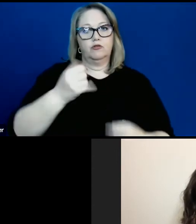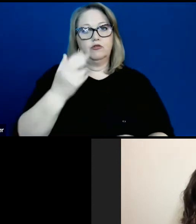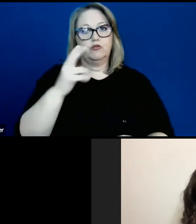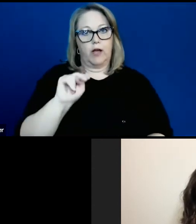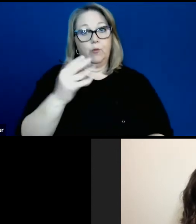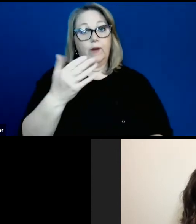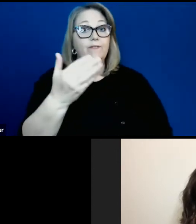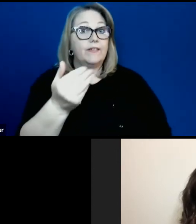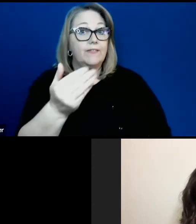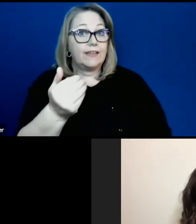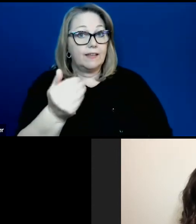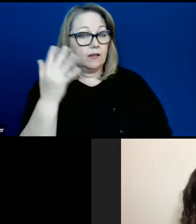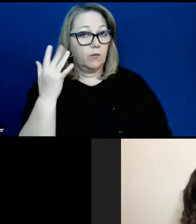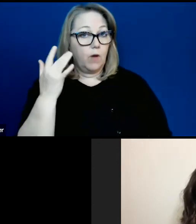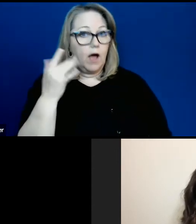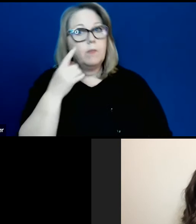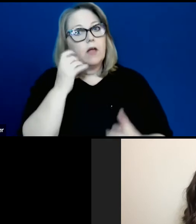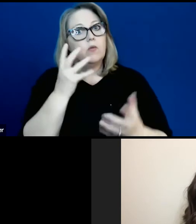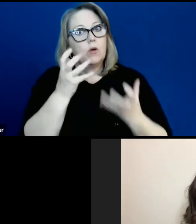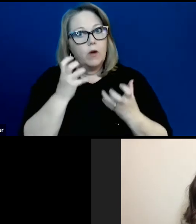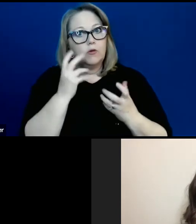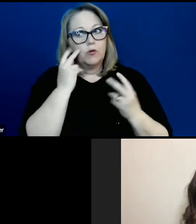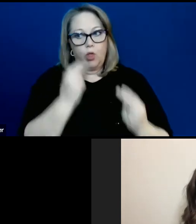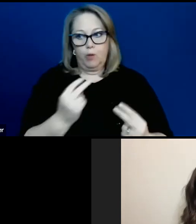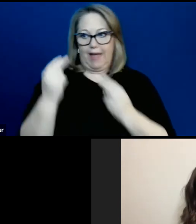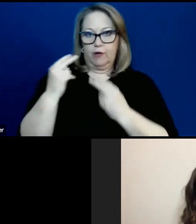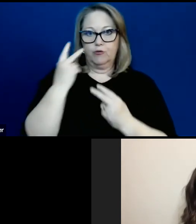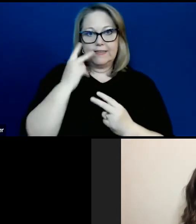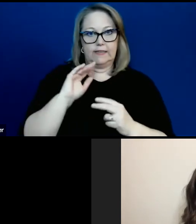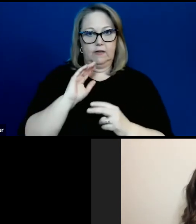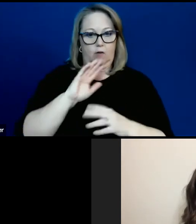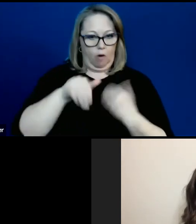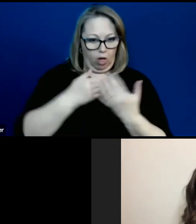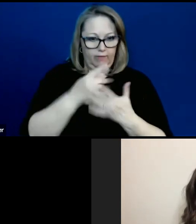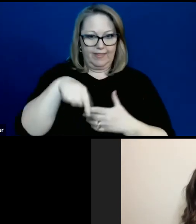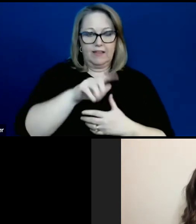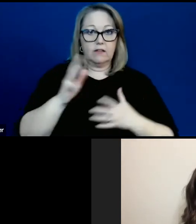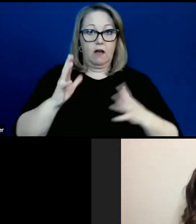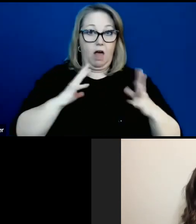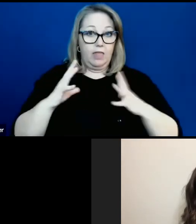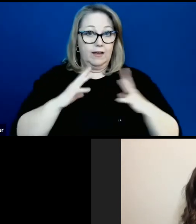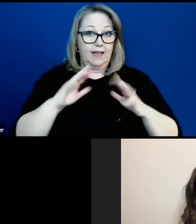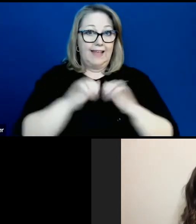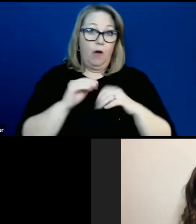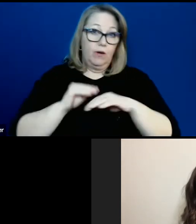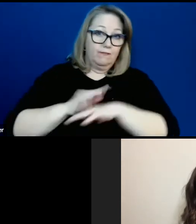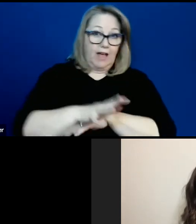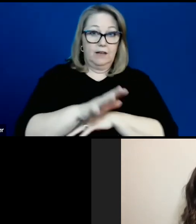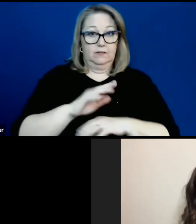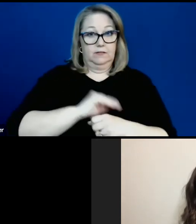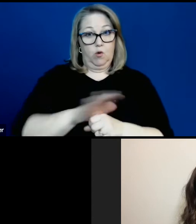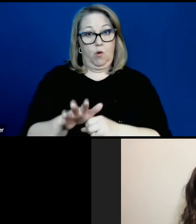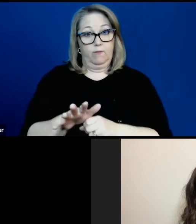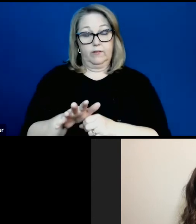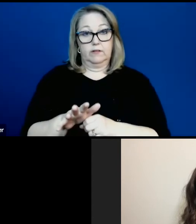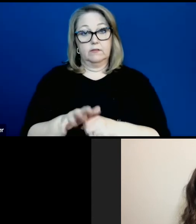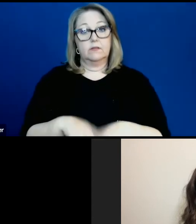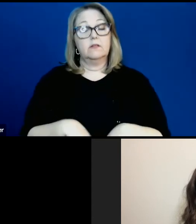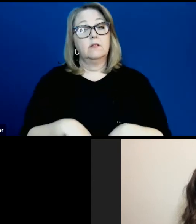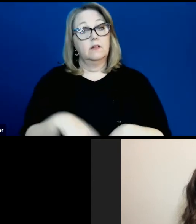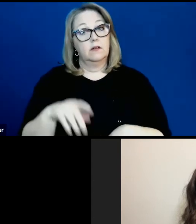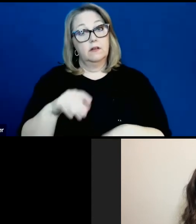going to do. Large gatherings, as I said in the previous answer, aren't going to help. They're not going to minimize the spread. They're going to make the